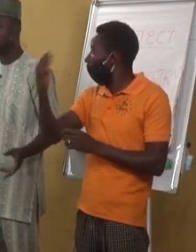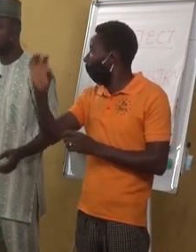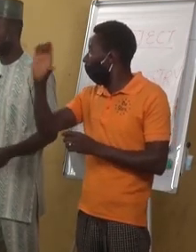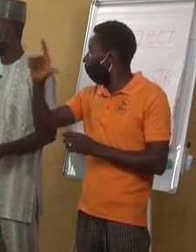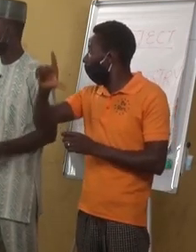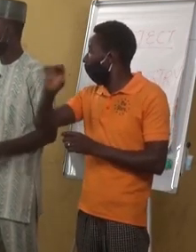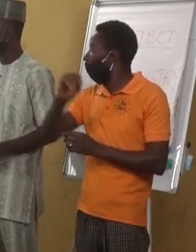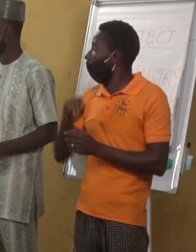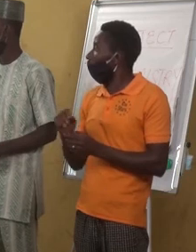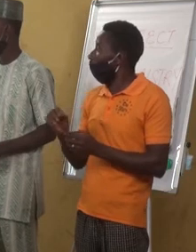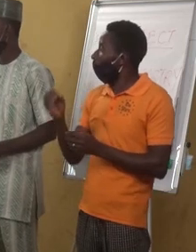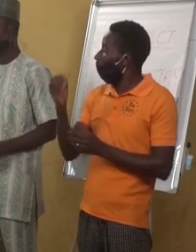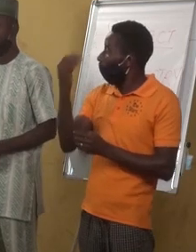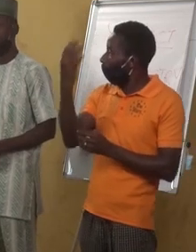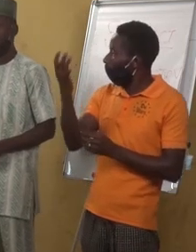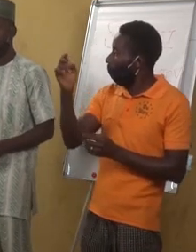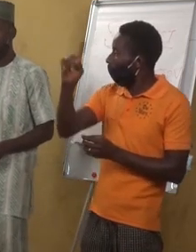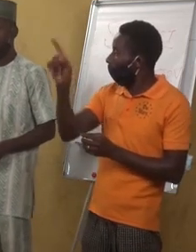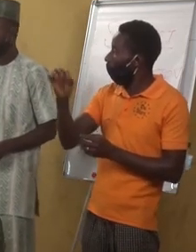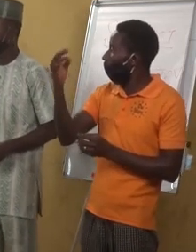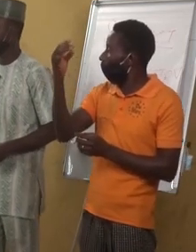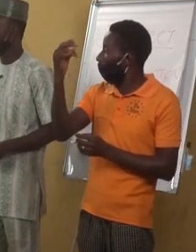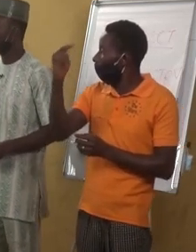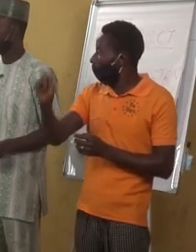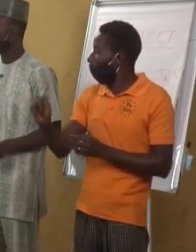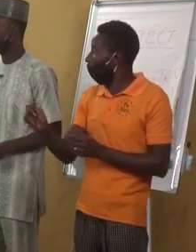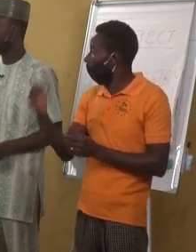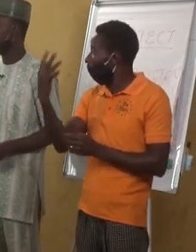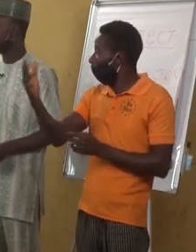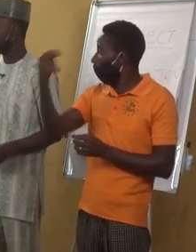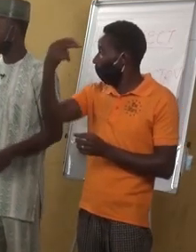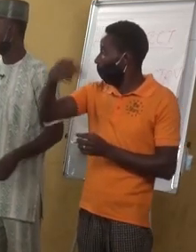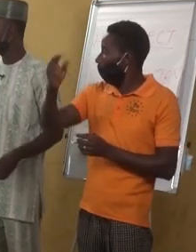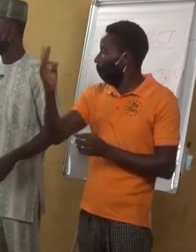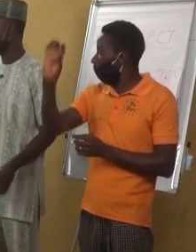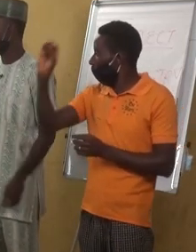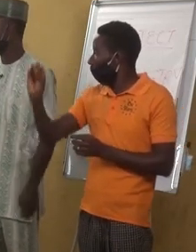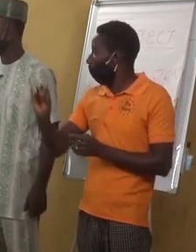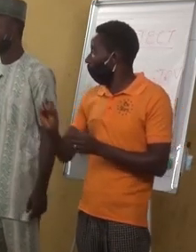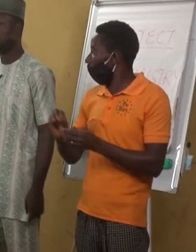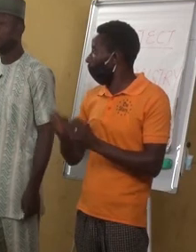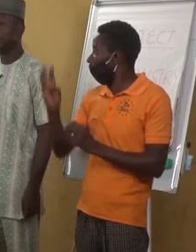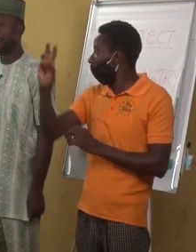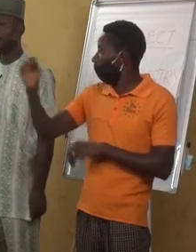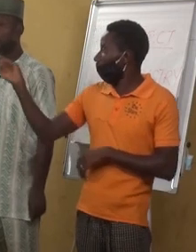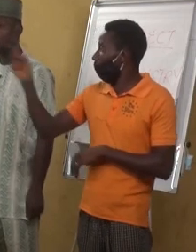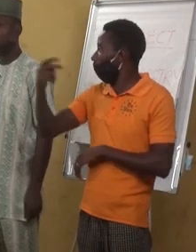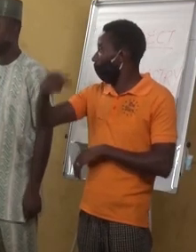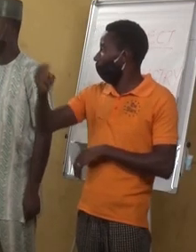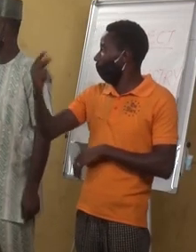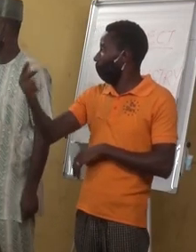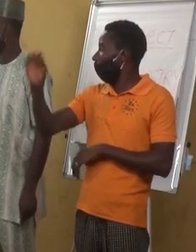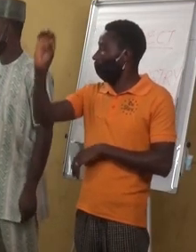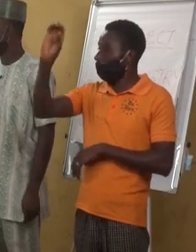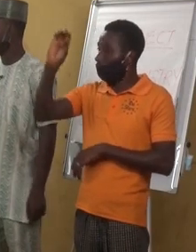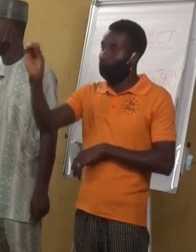water molecule. And 6, hydronium ion. Question 2, distinguish between electrovalent and covalent